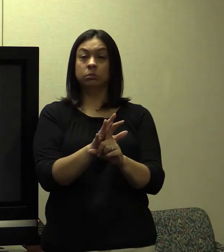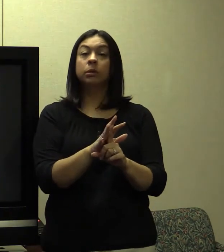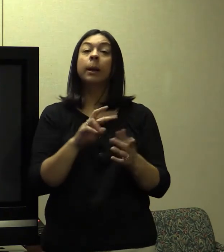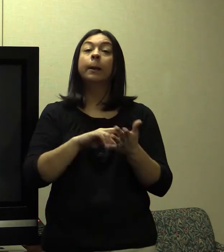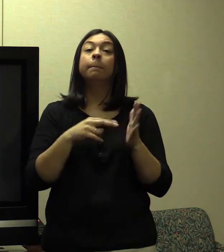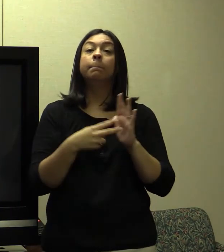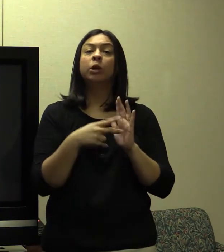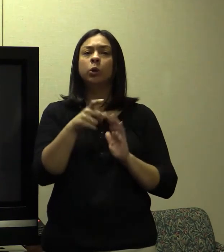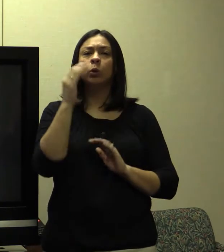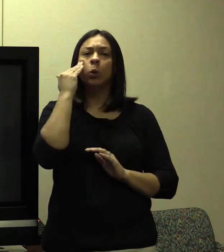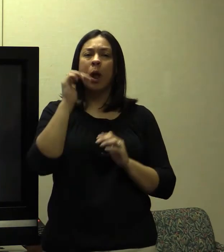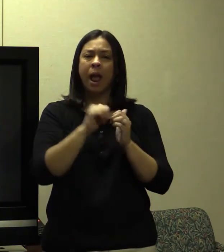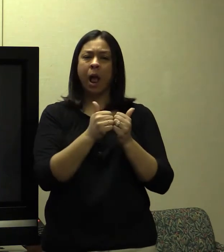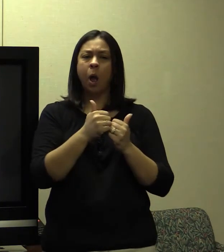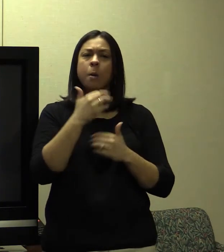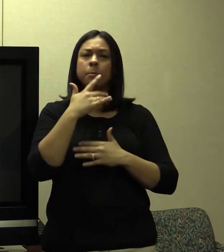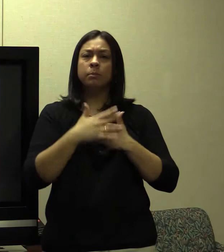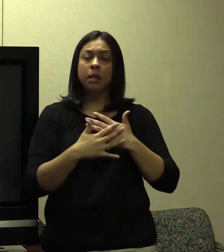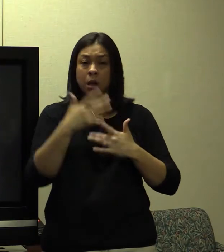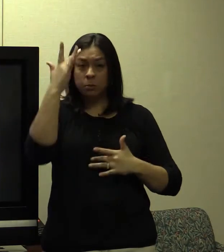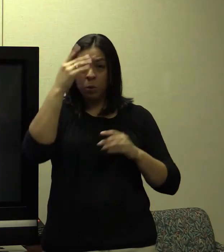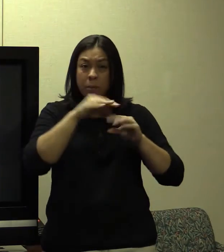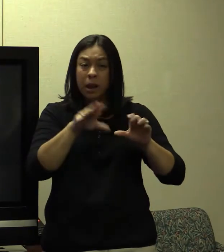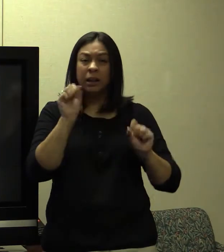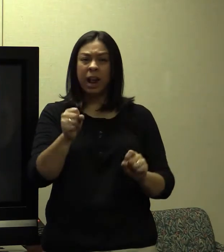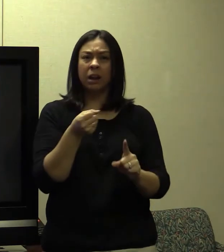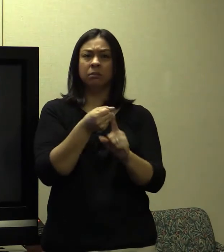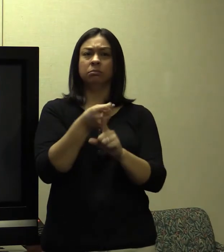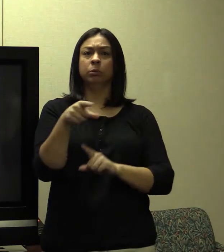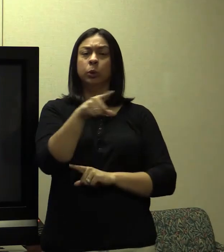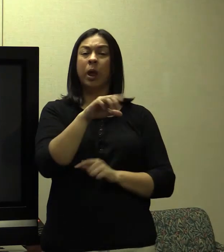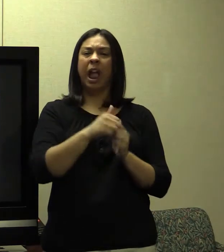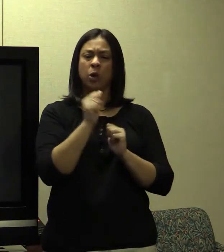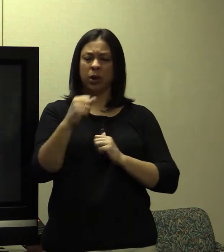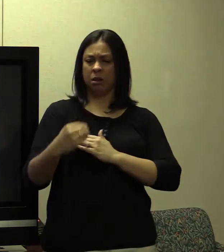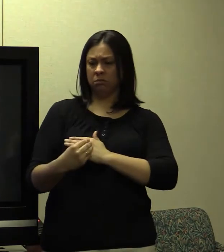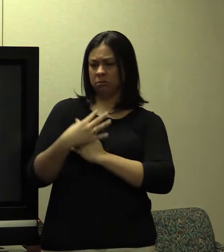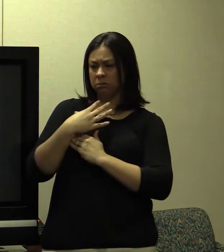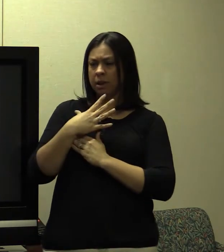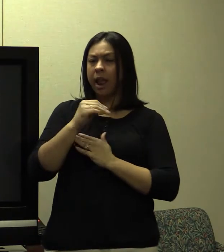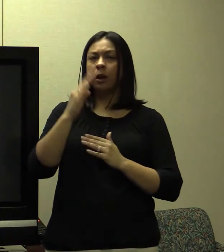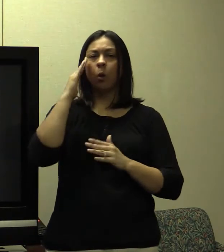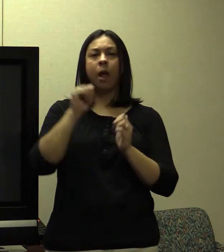know how bloodborne pathogens can affect you, how you can become infected, and know how to protect yourself.